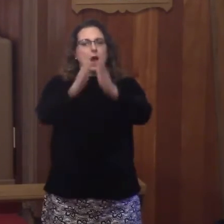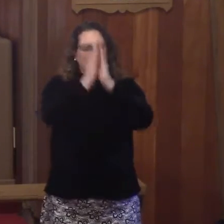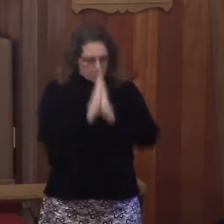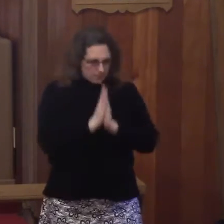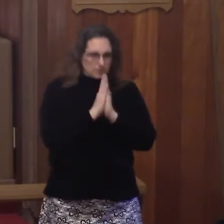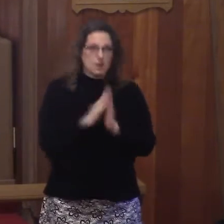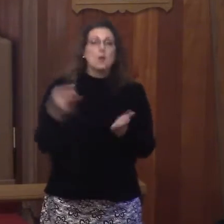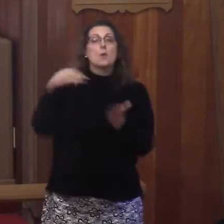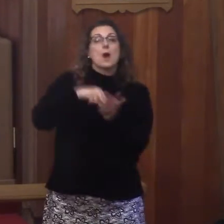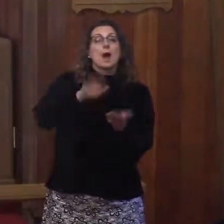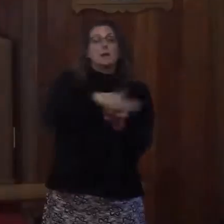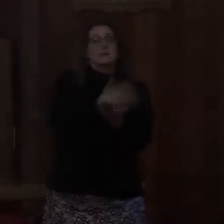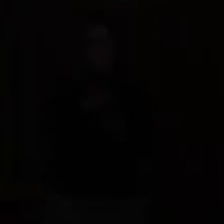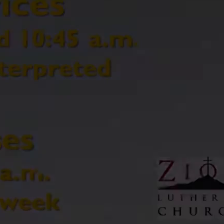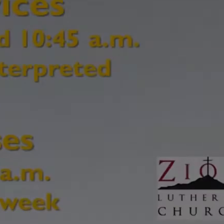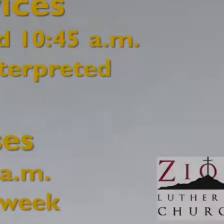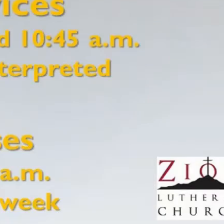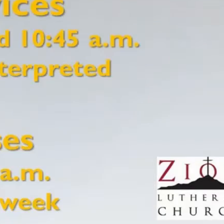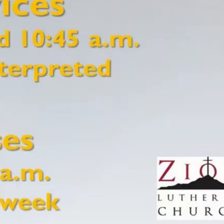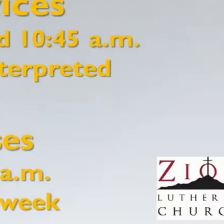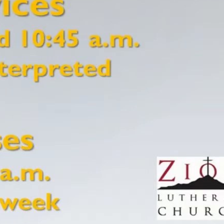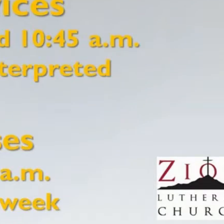Amen. We rise and sing the offering.